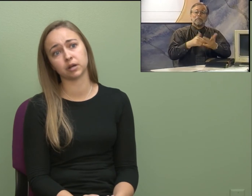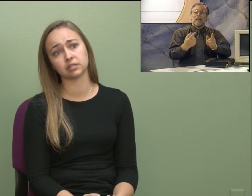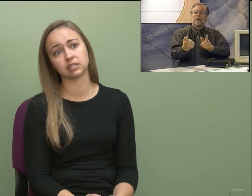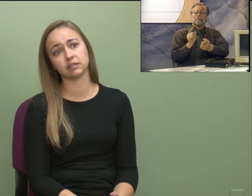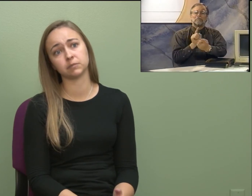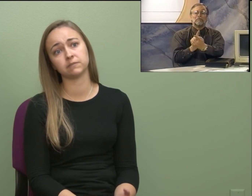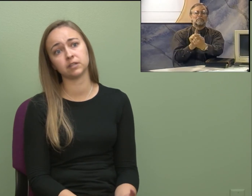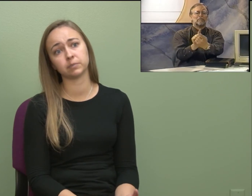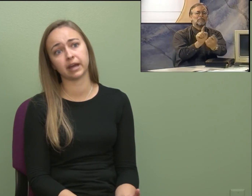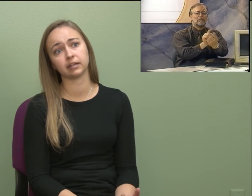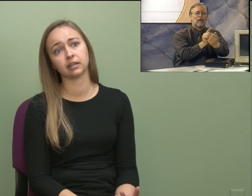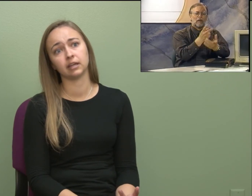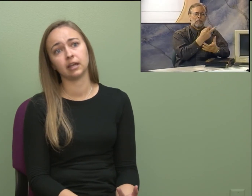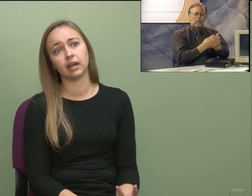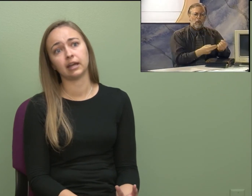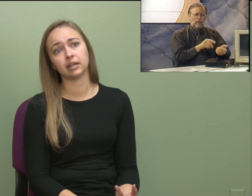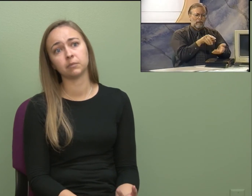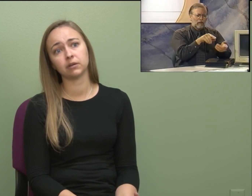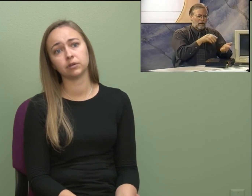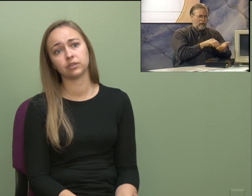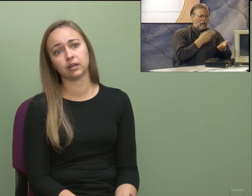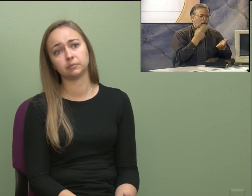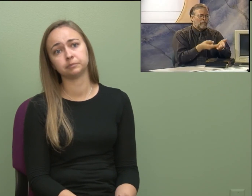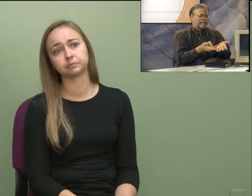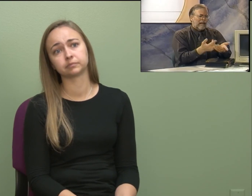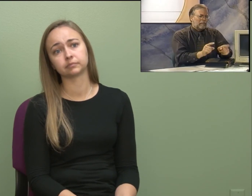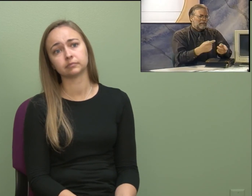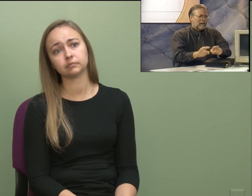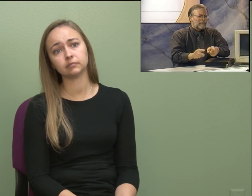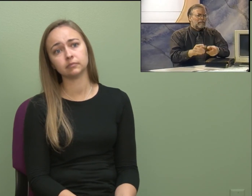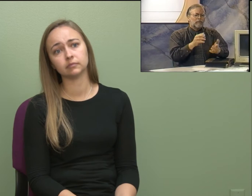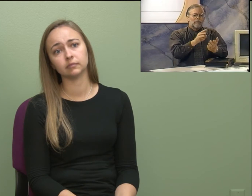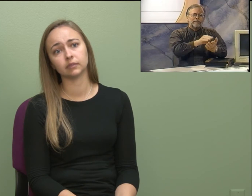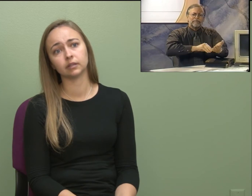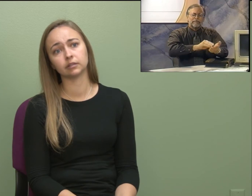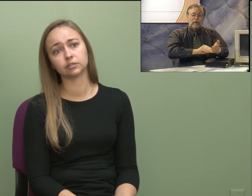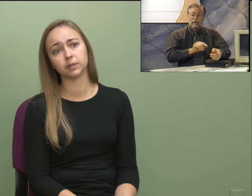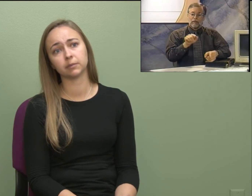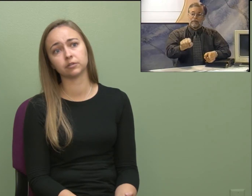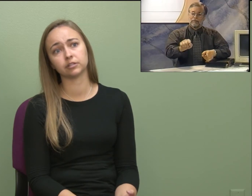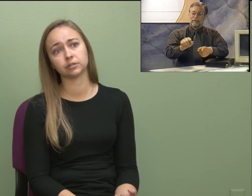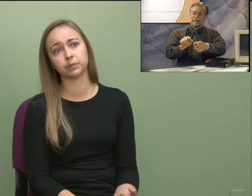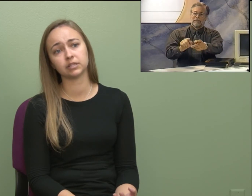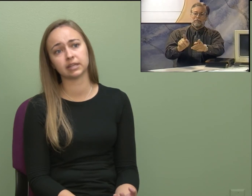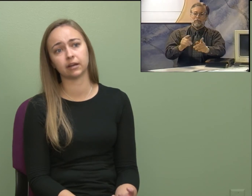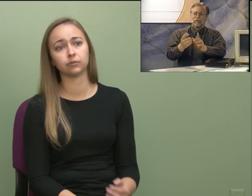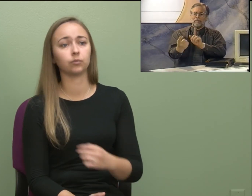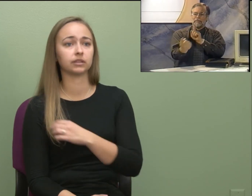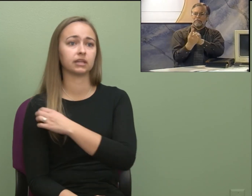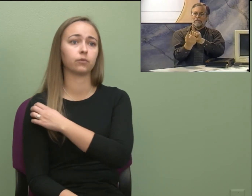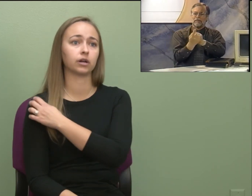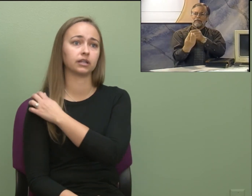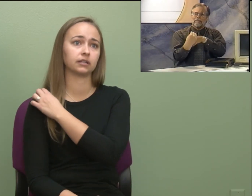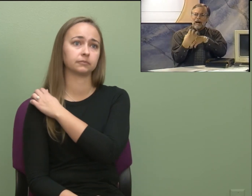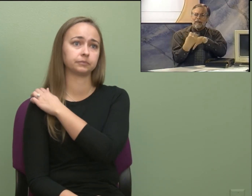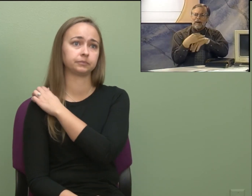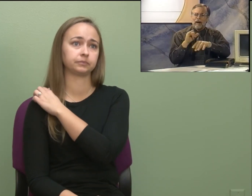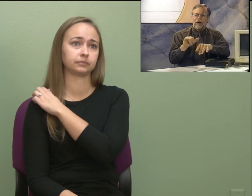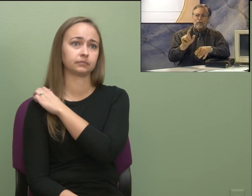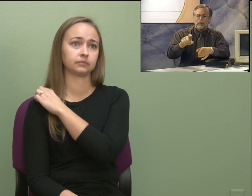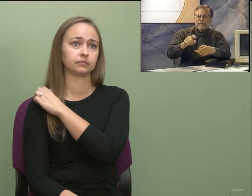in a response to give me feedback, and I met with them to be able to put down what they